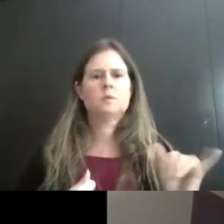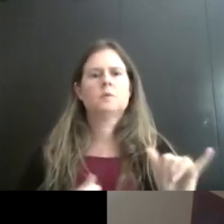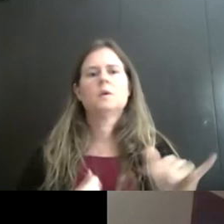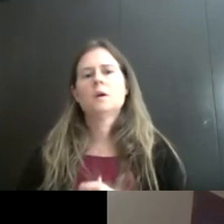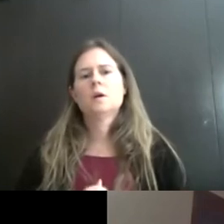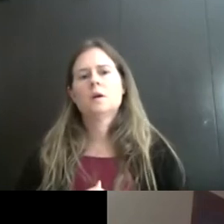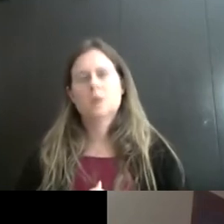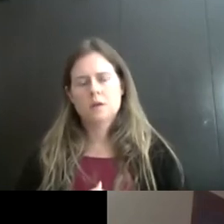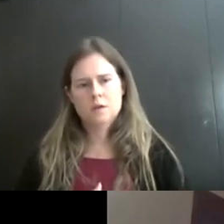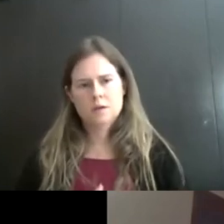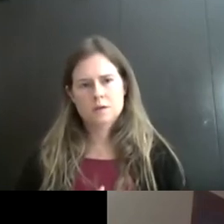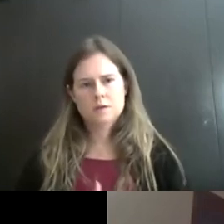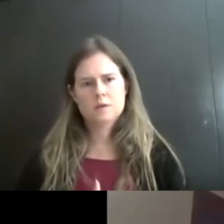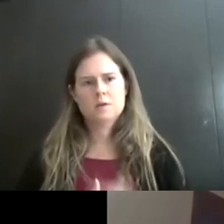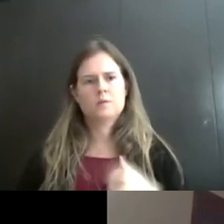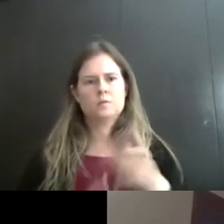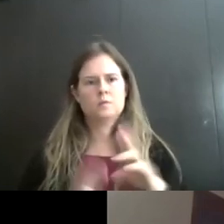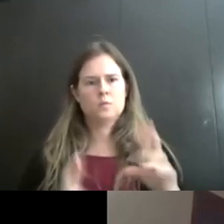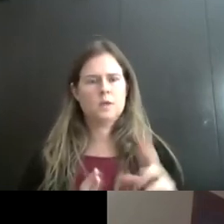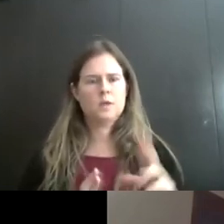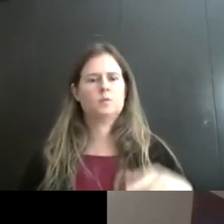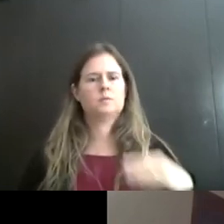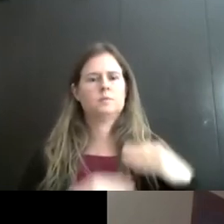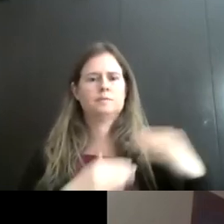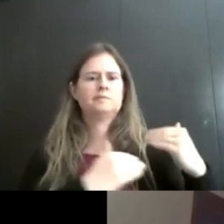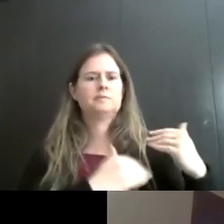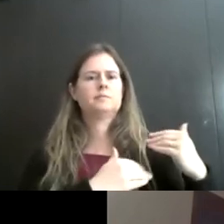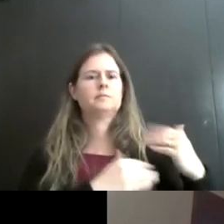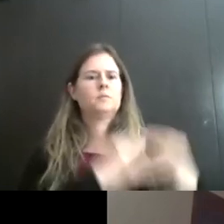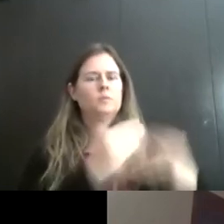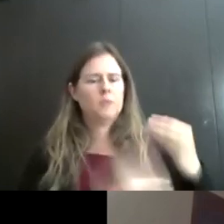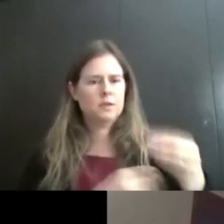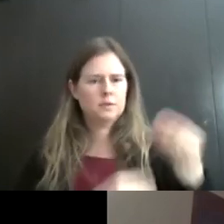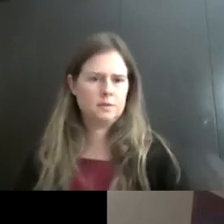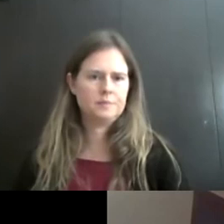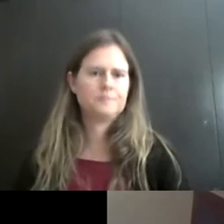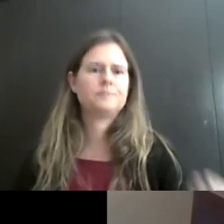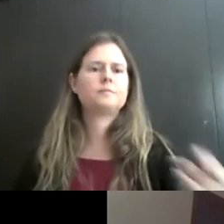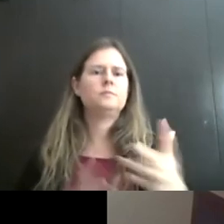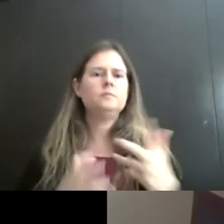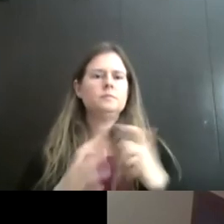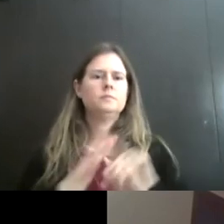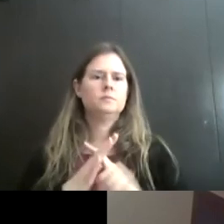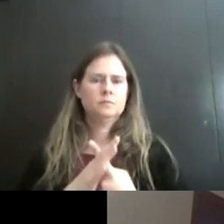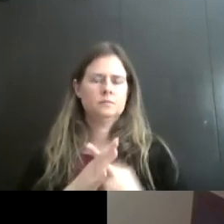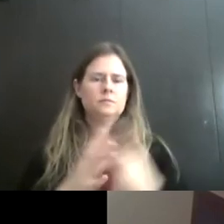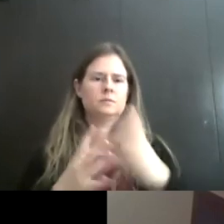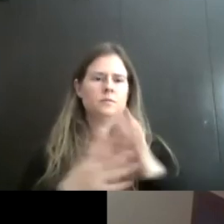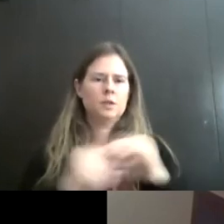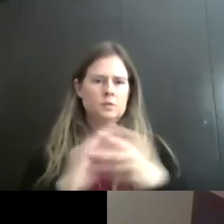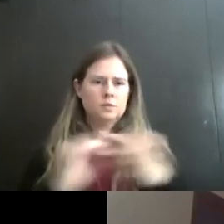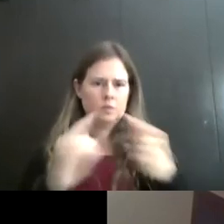as I want to pass that on. And what I hope to do when COVID is over, I want to start having storytelling